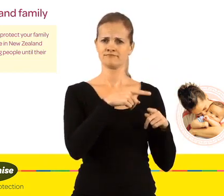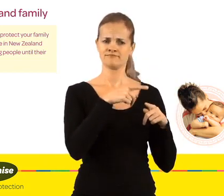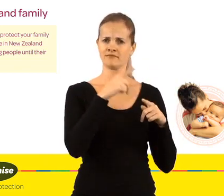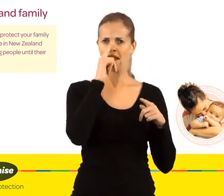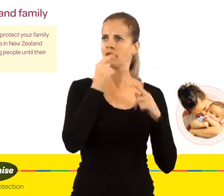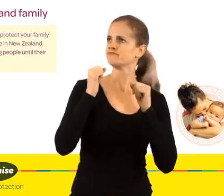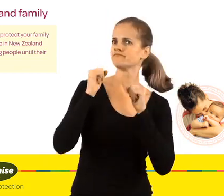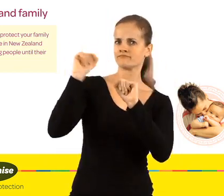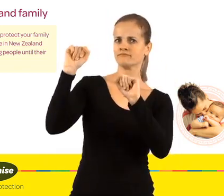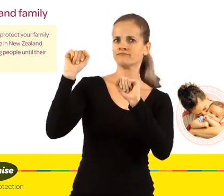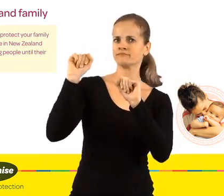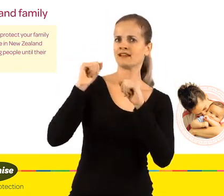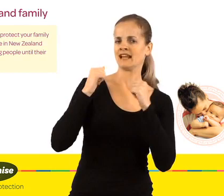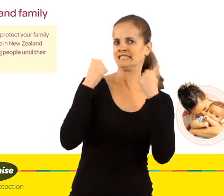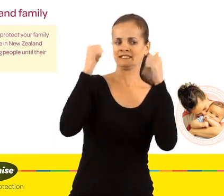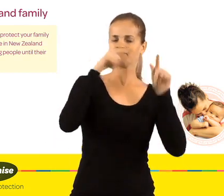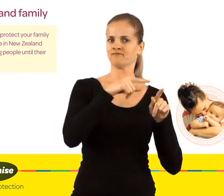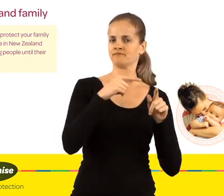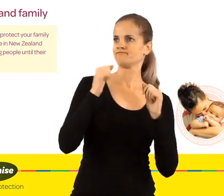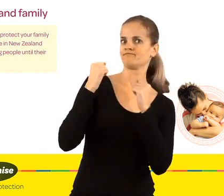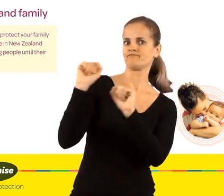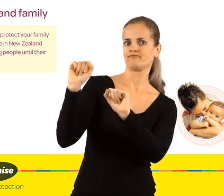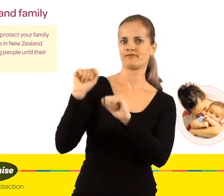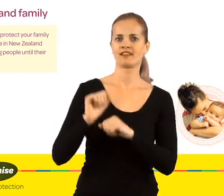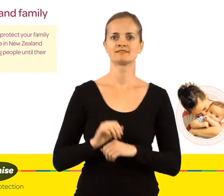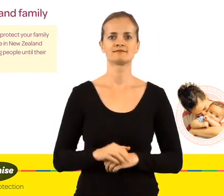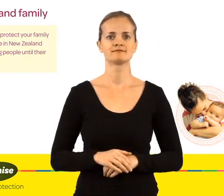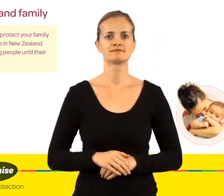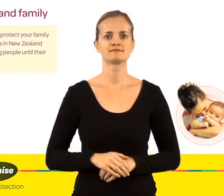Immunisations are not dangerous and can be very effective at preventing disease.